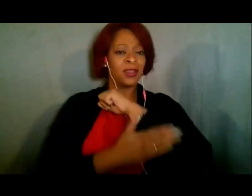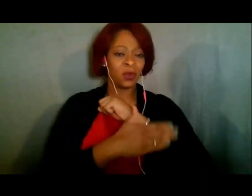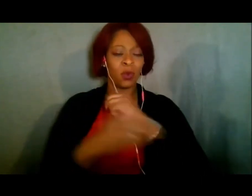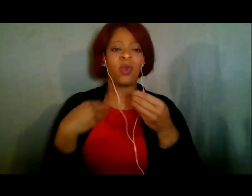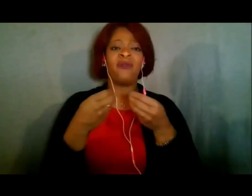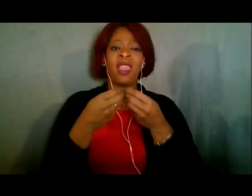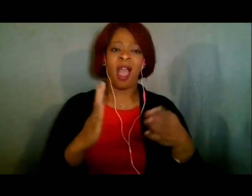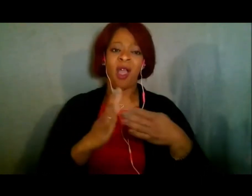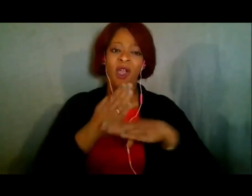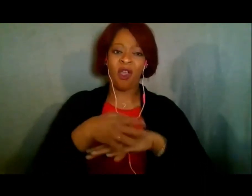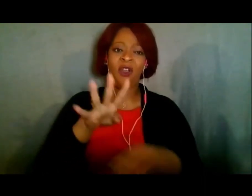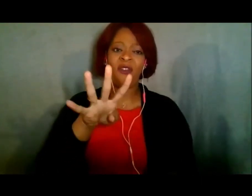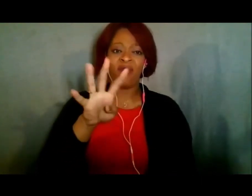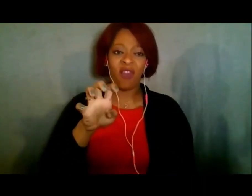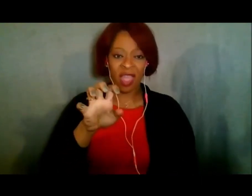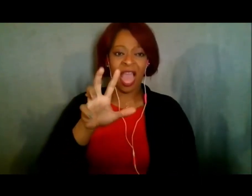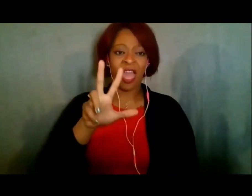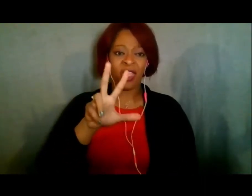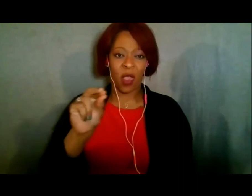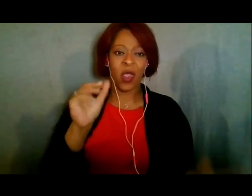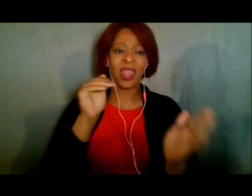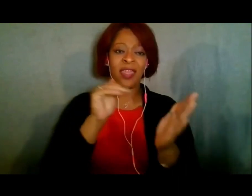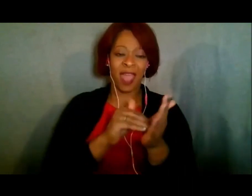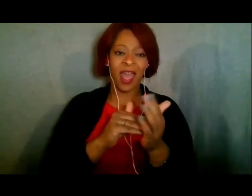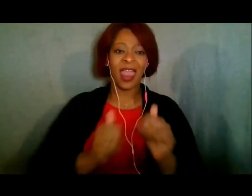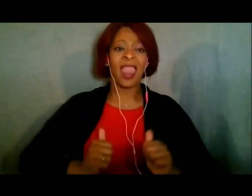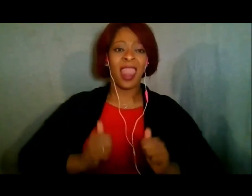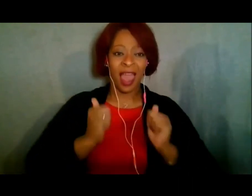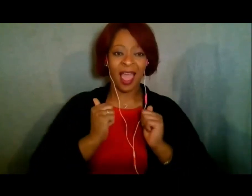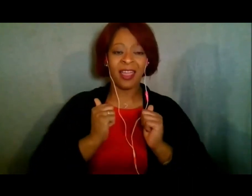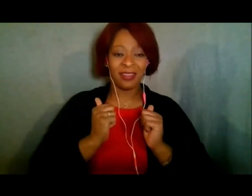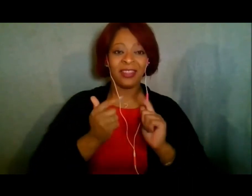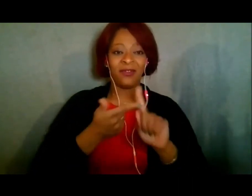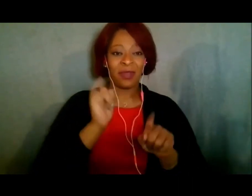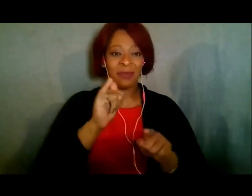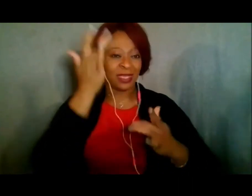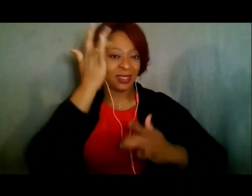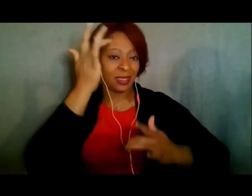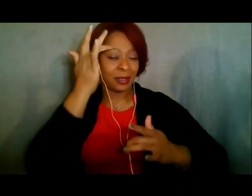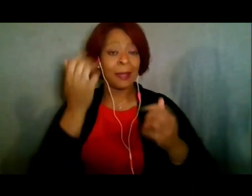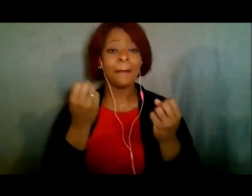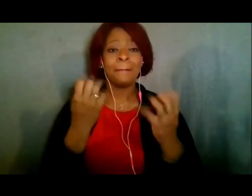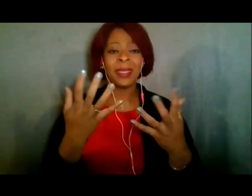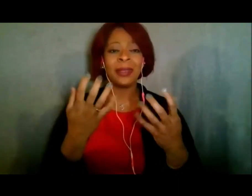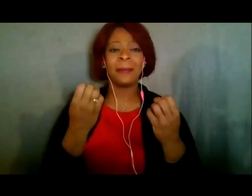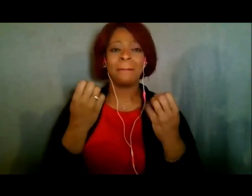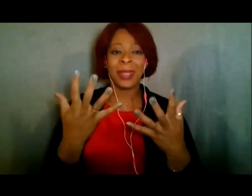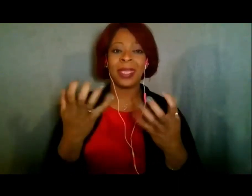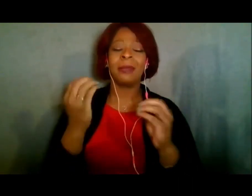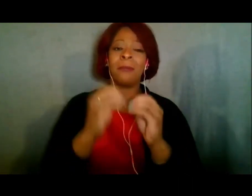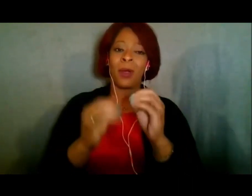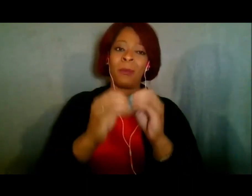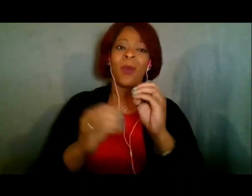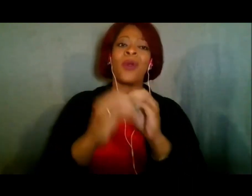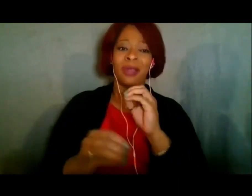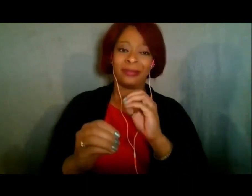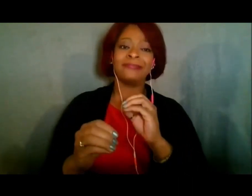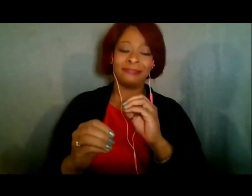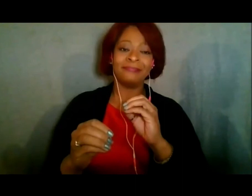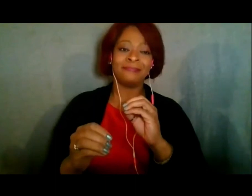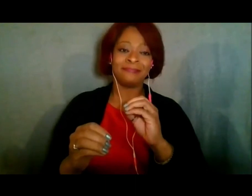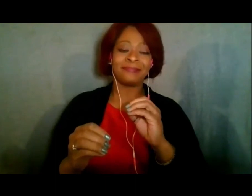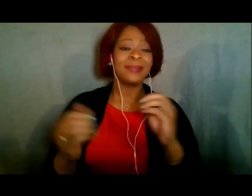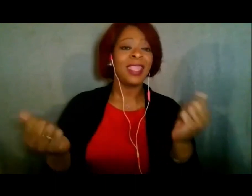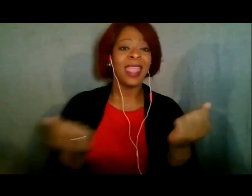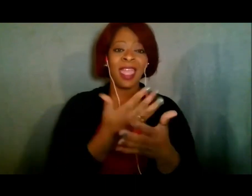over 430,000 lives to this disease, and many, many, many more have had